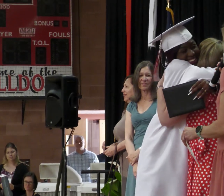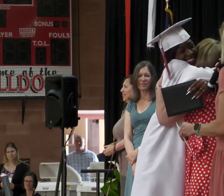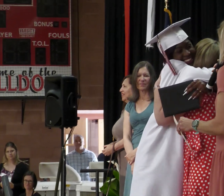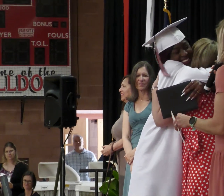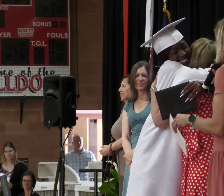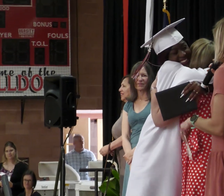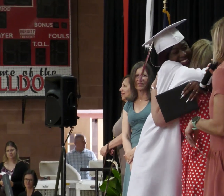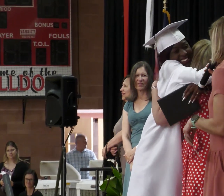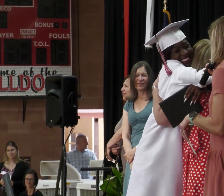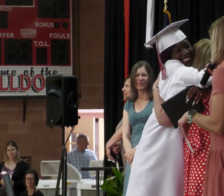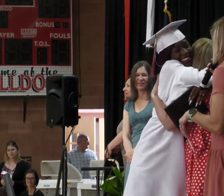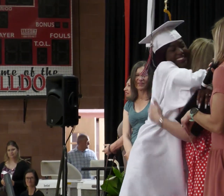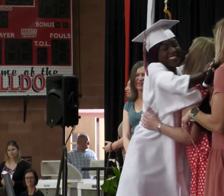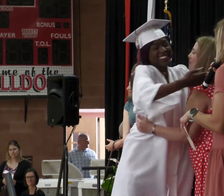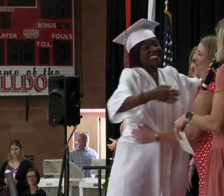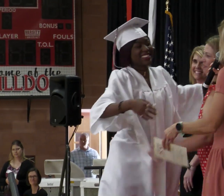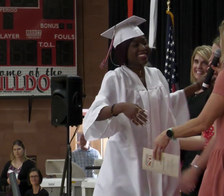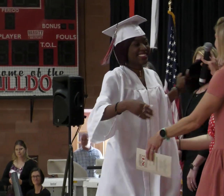hug